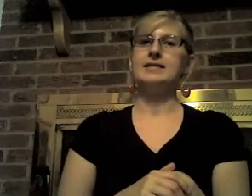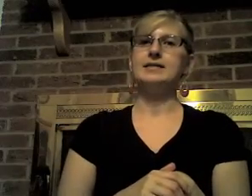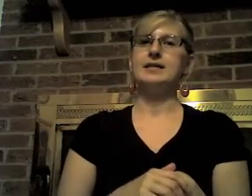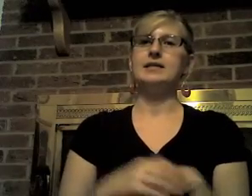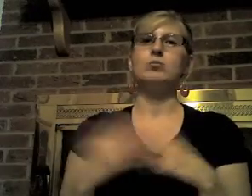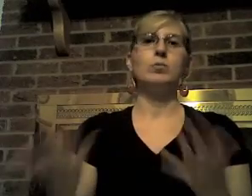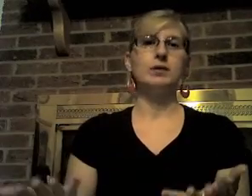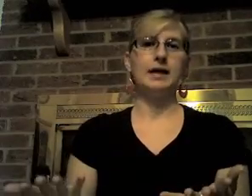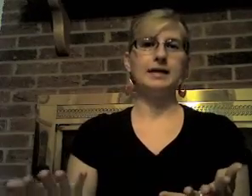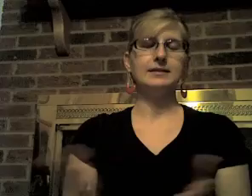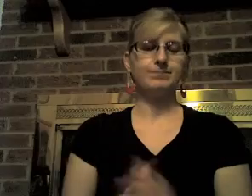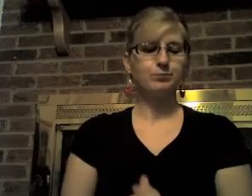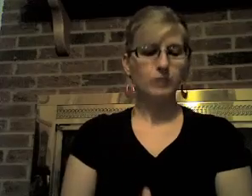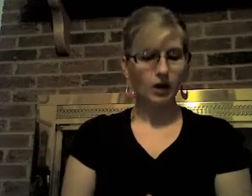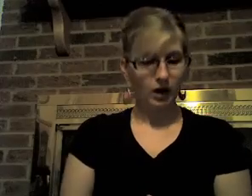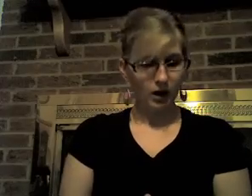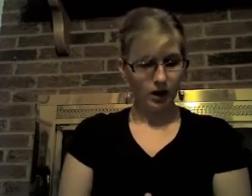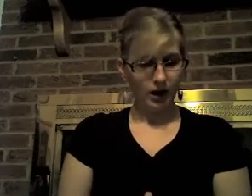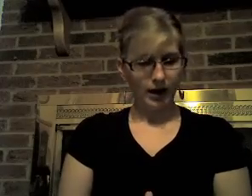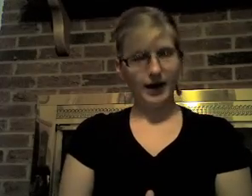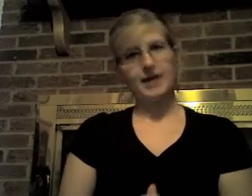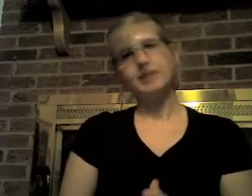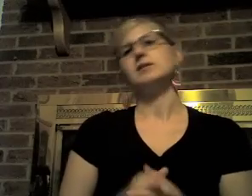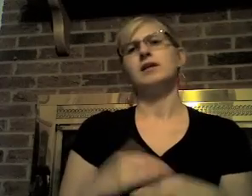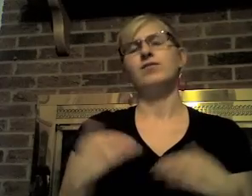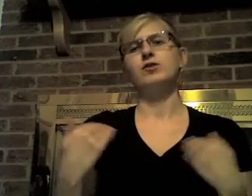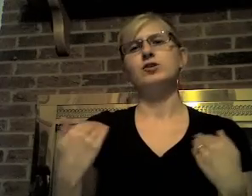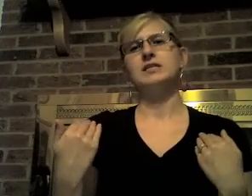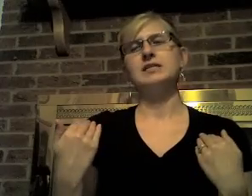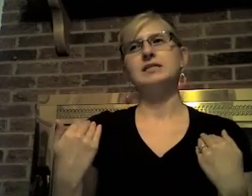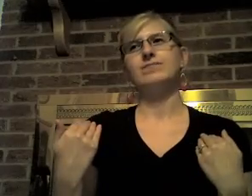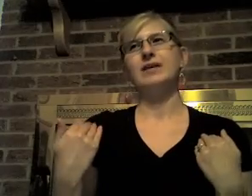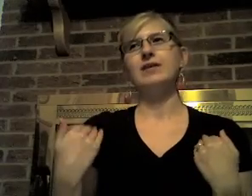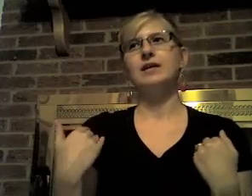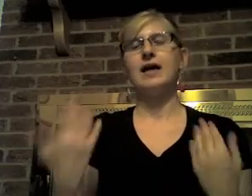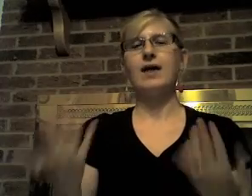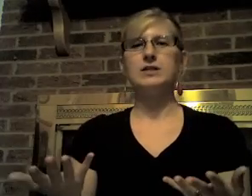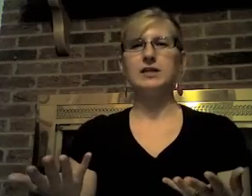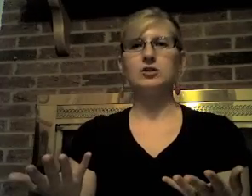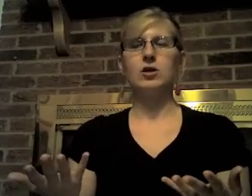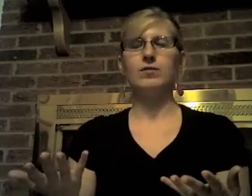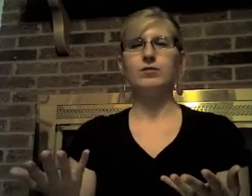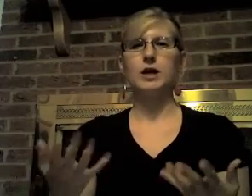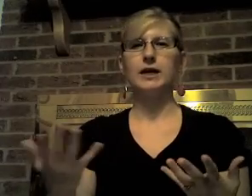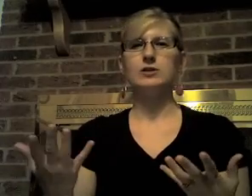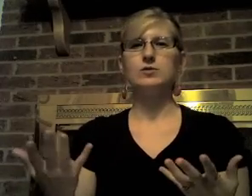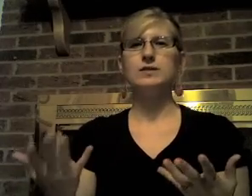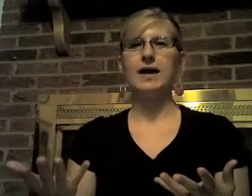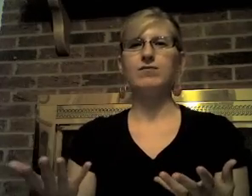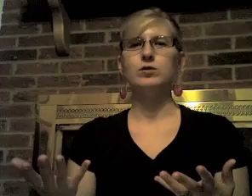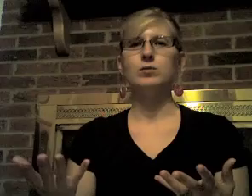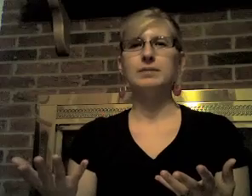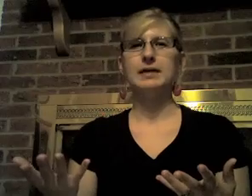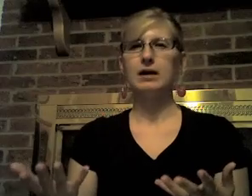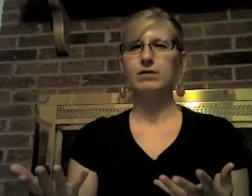that is more polite. And if you're just, even in conversational, if you're talking to deaf, you want to be